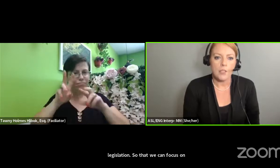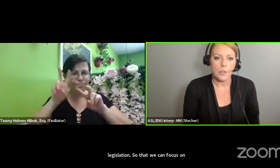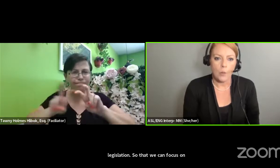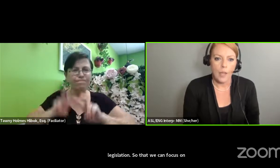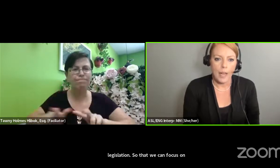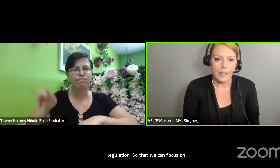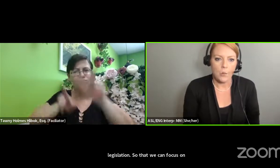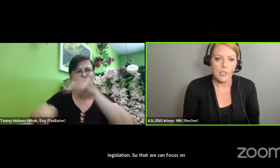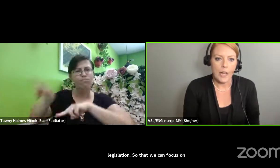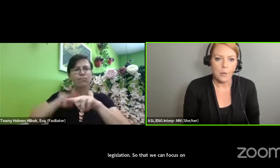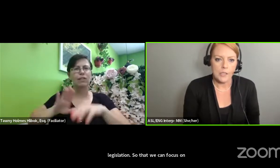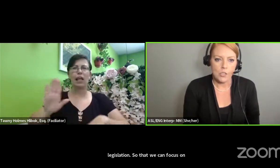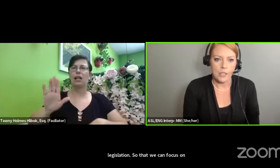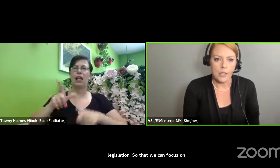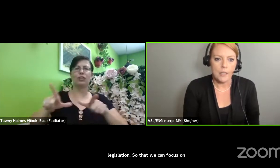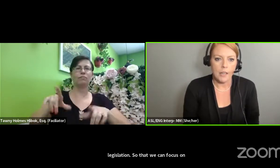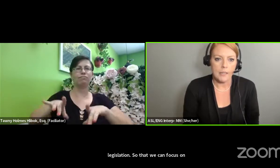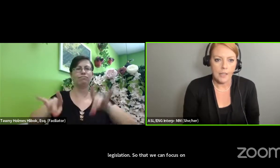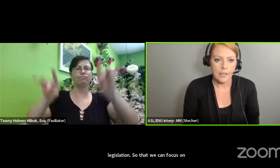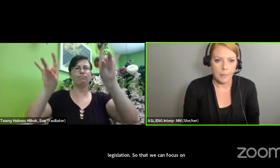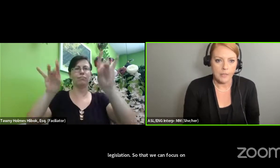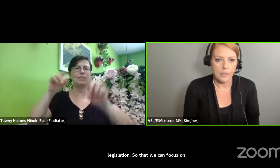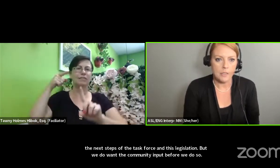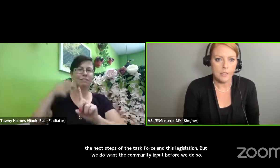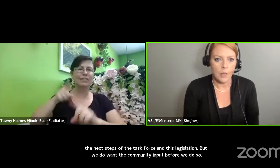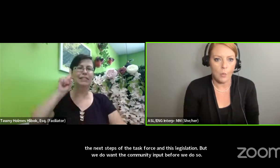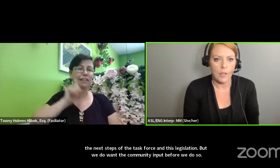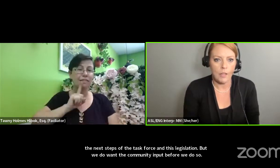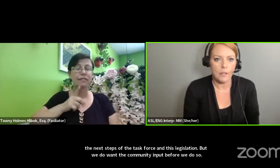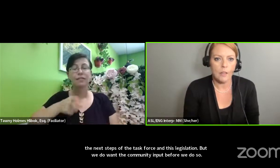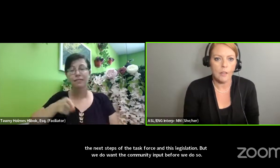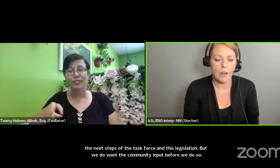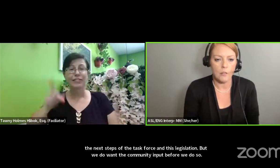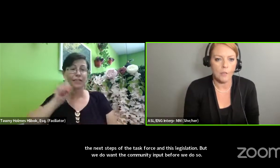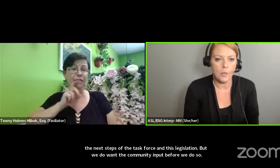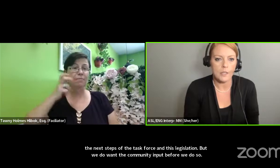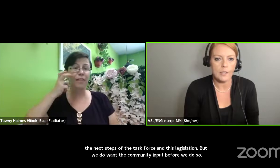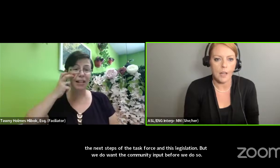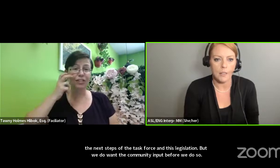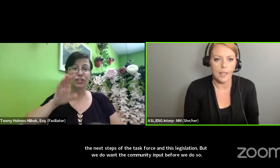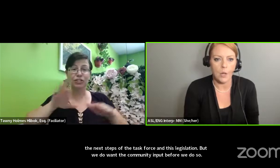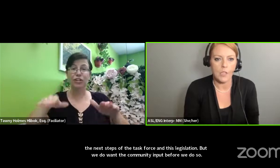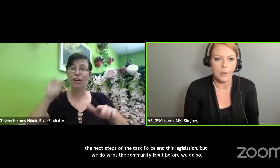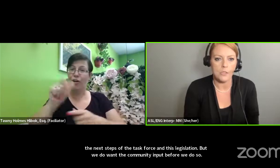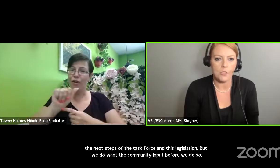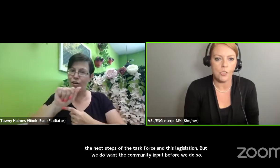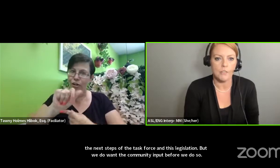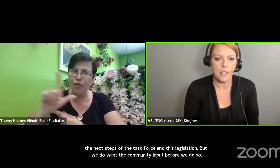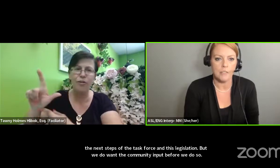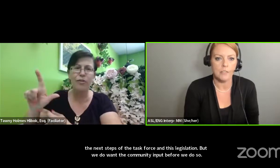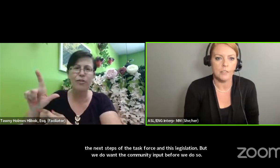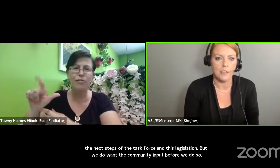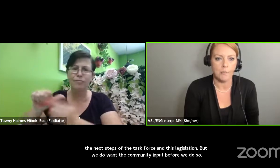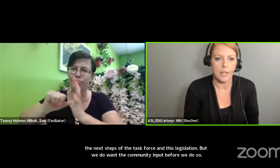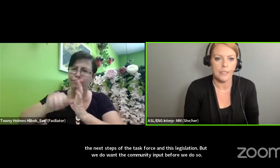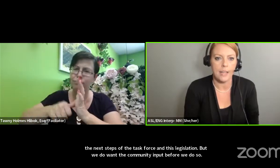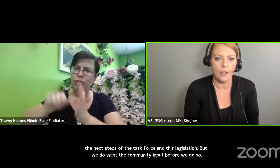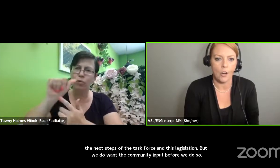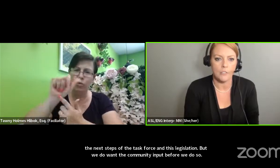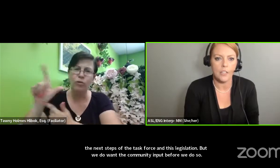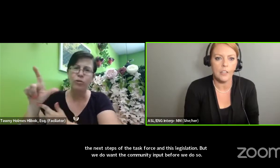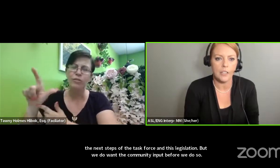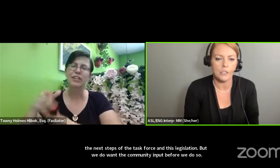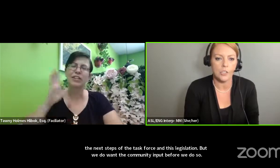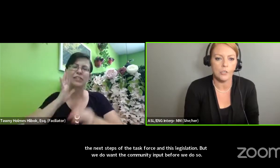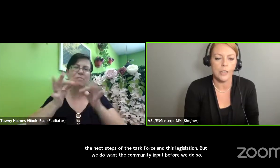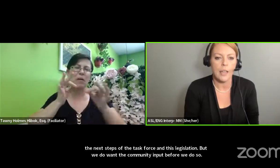wanted to make sure that we had language acquisition assessment so that we are focused on the language acquisition of deaf, deafblind, and